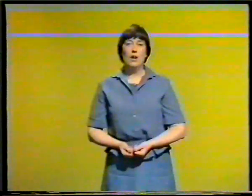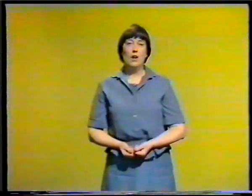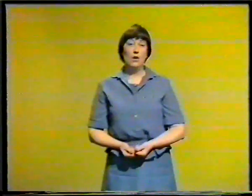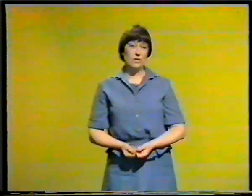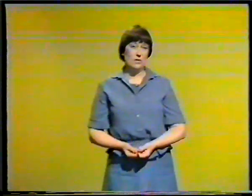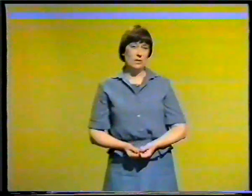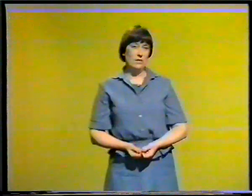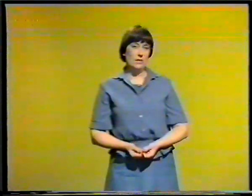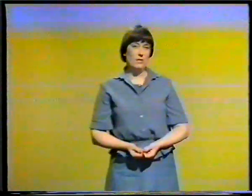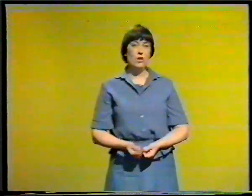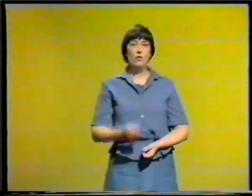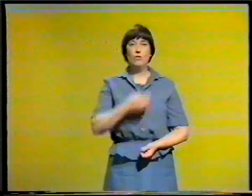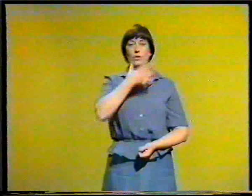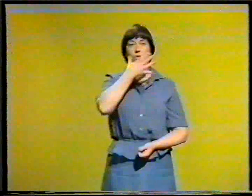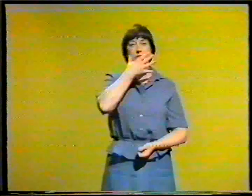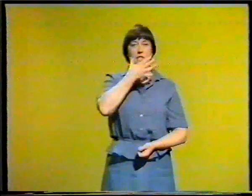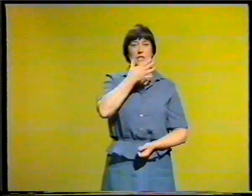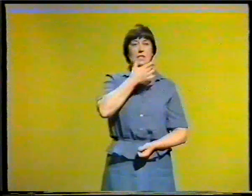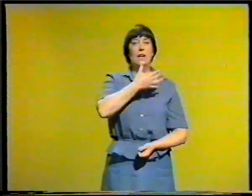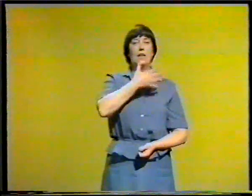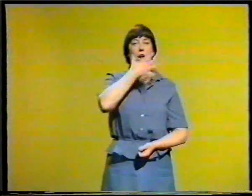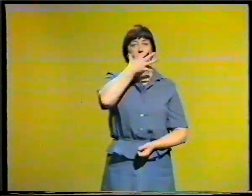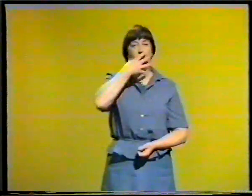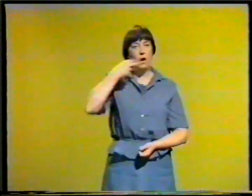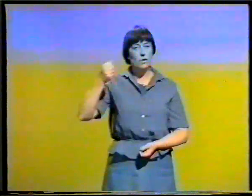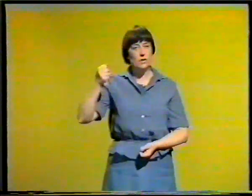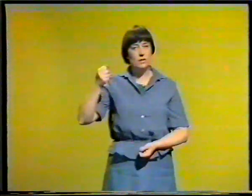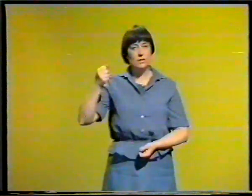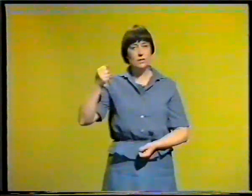Hot. Now if it's hot food, this is the sign, hot.